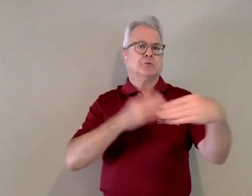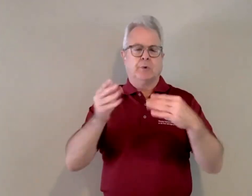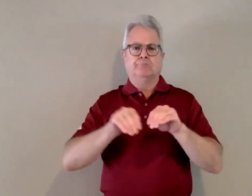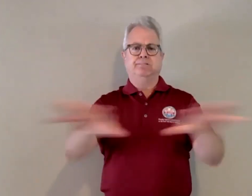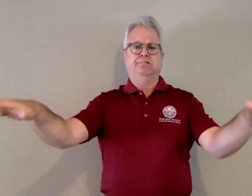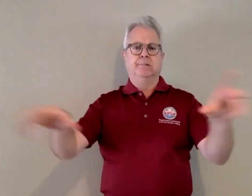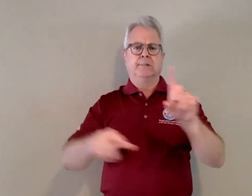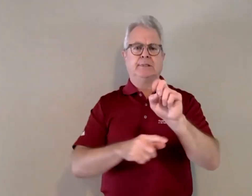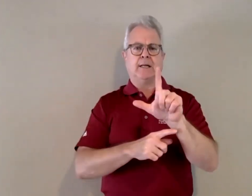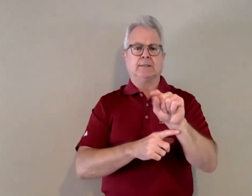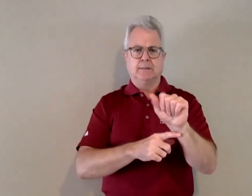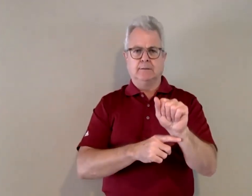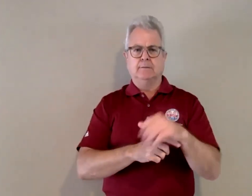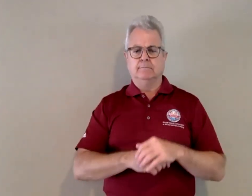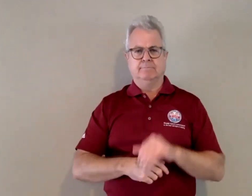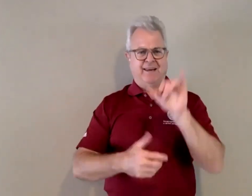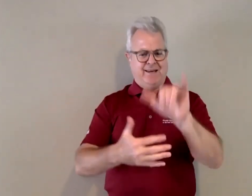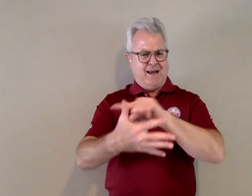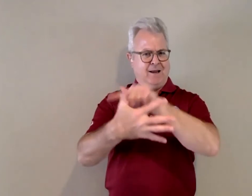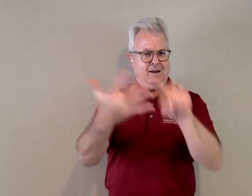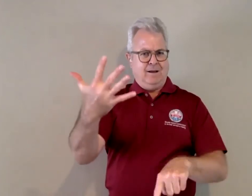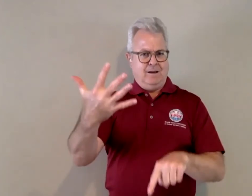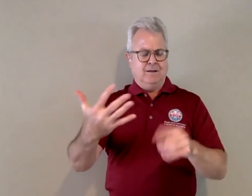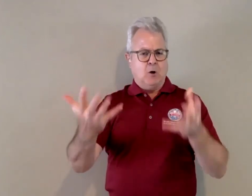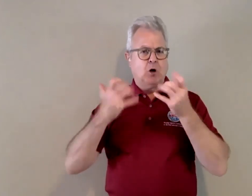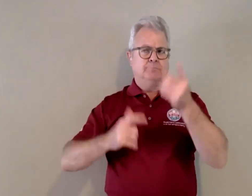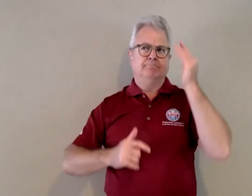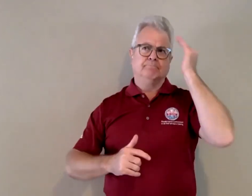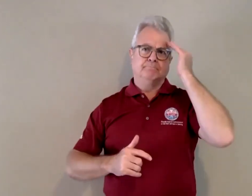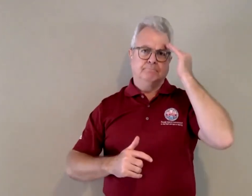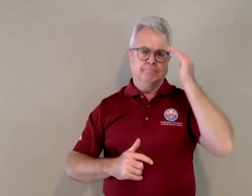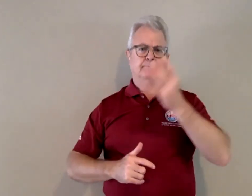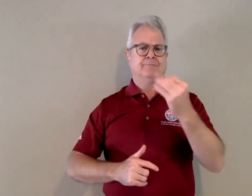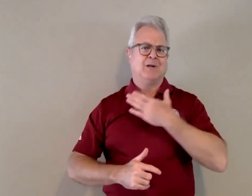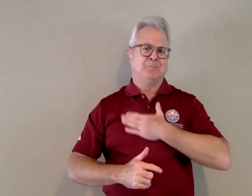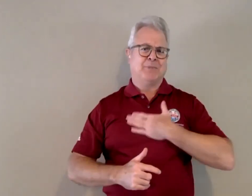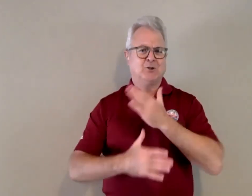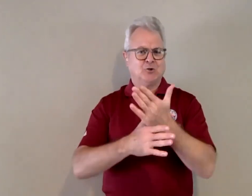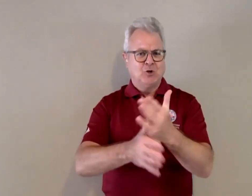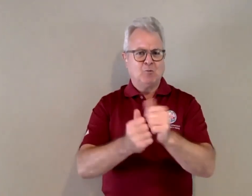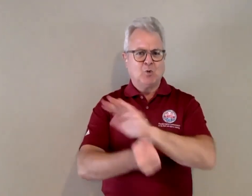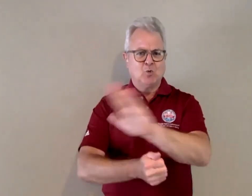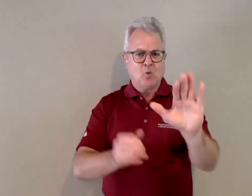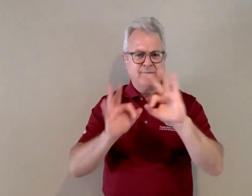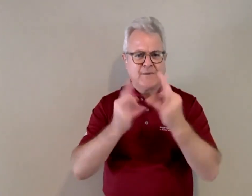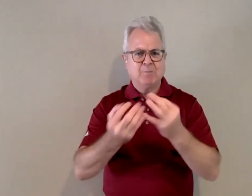people just don't know. I mean, we all spread ourselves and drive all around, but it's really best if you